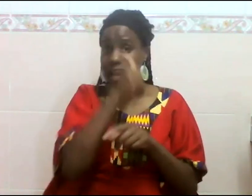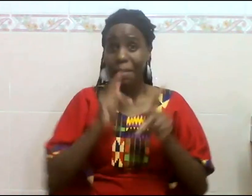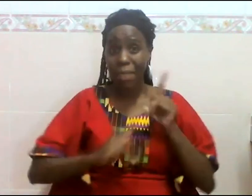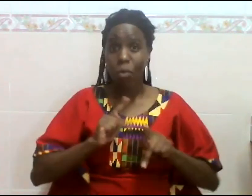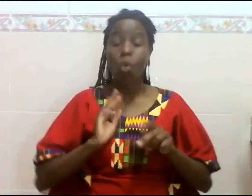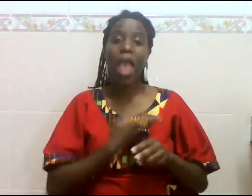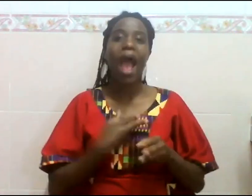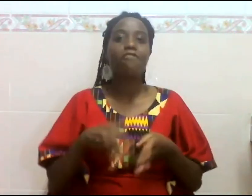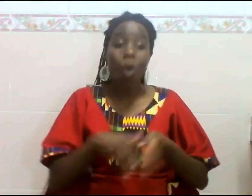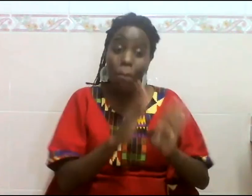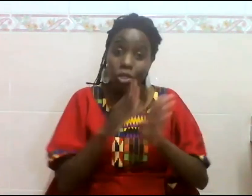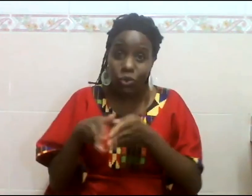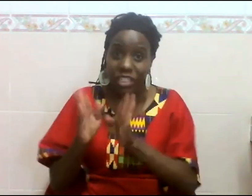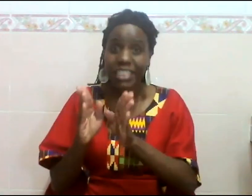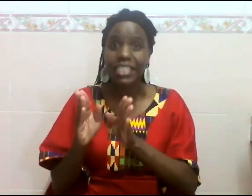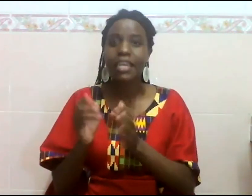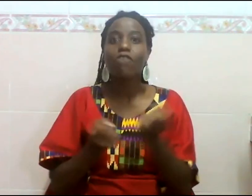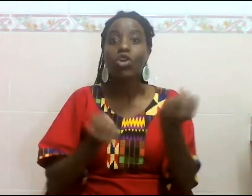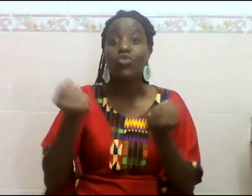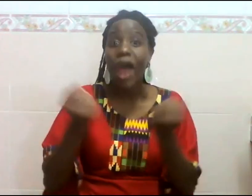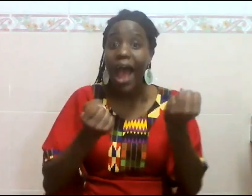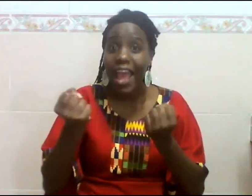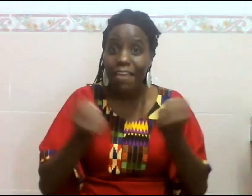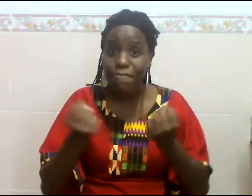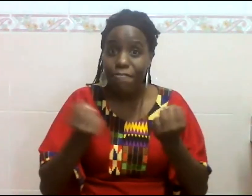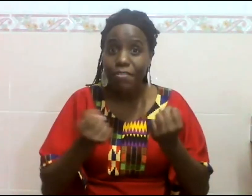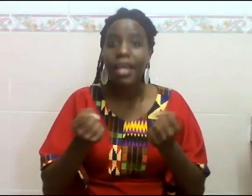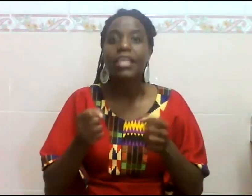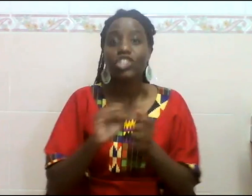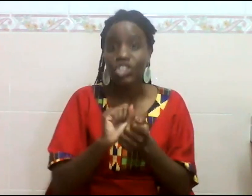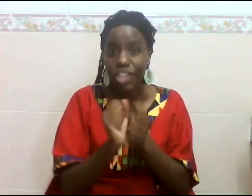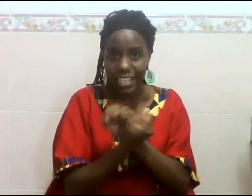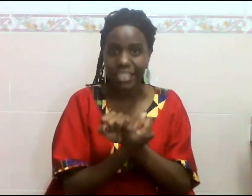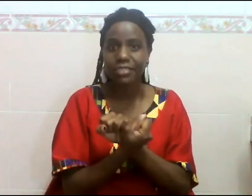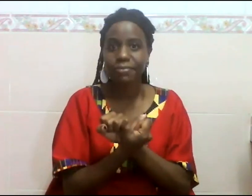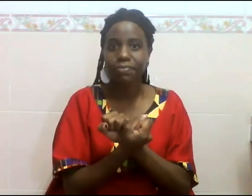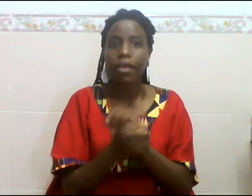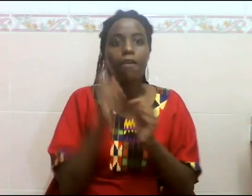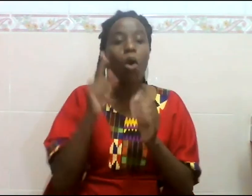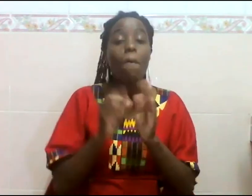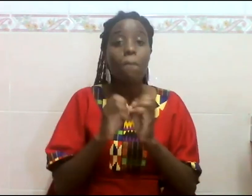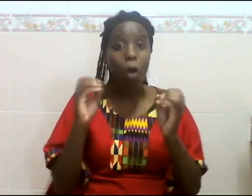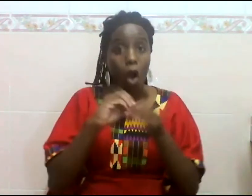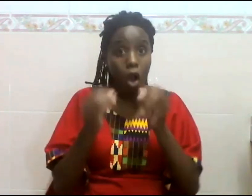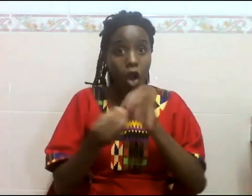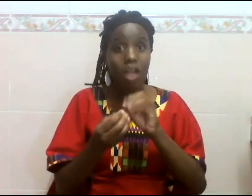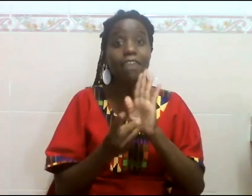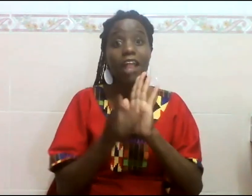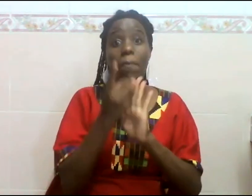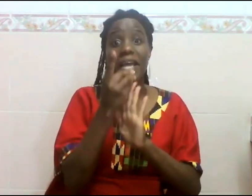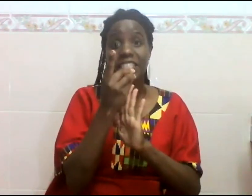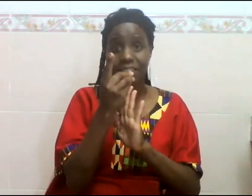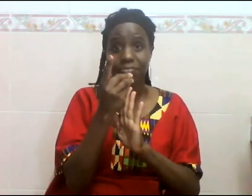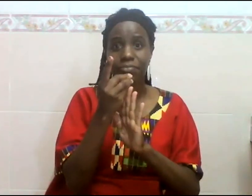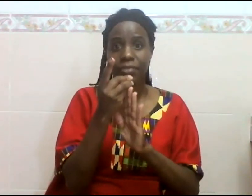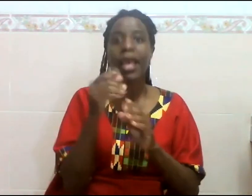to actually drive research that would actually bring more development into Africa than it would into the